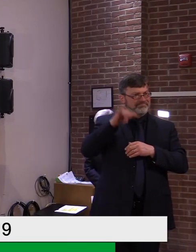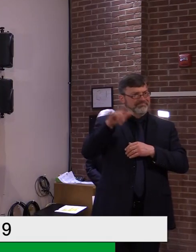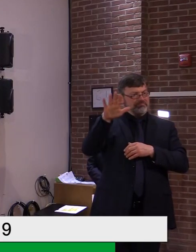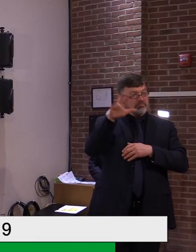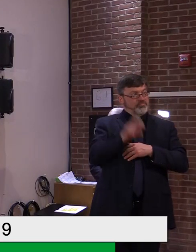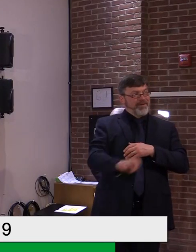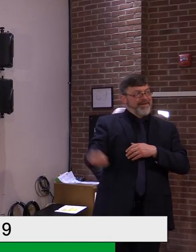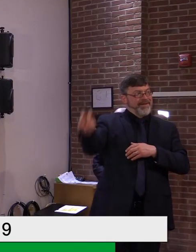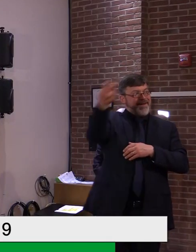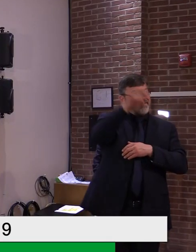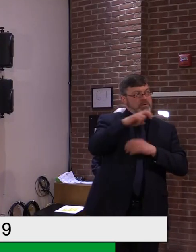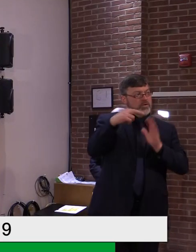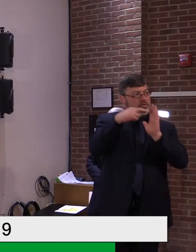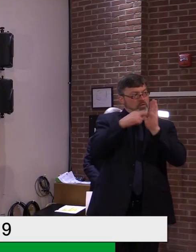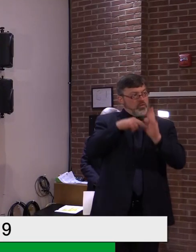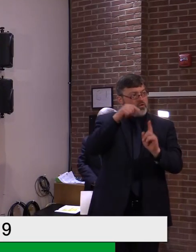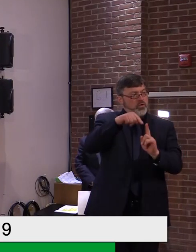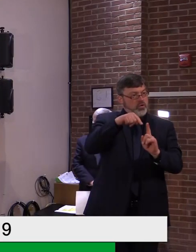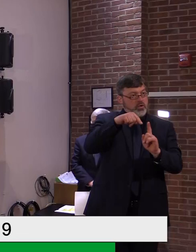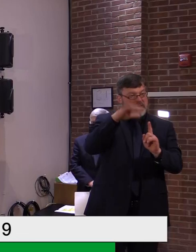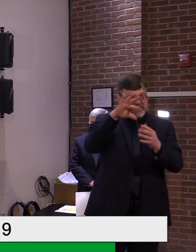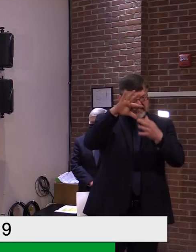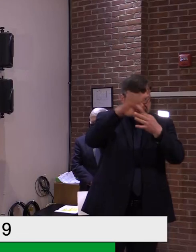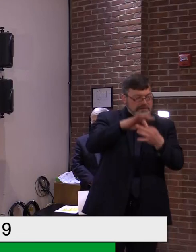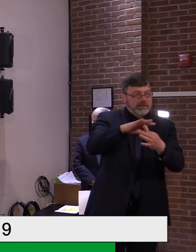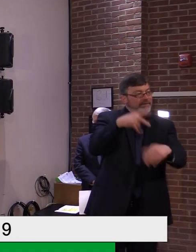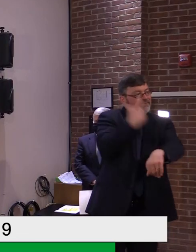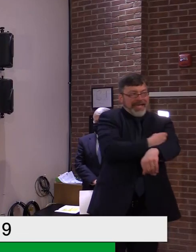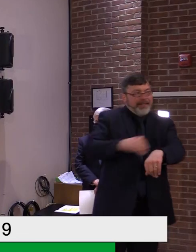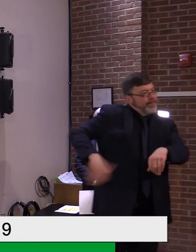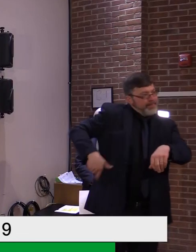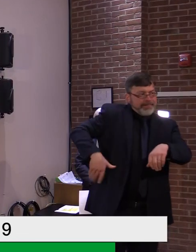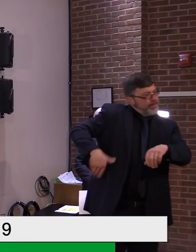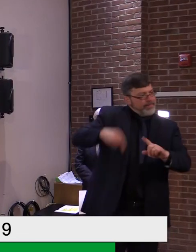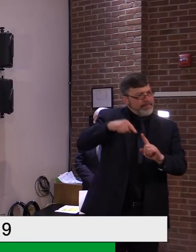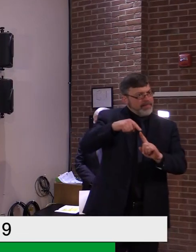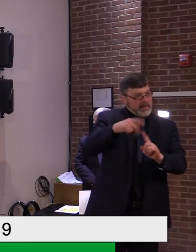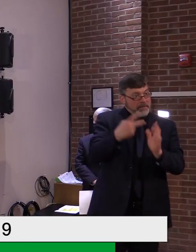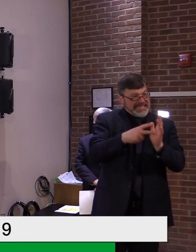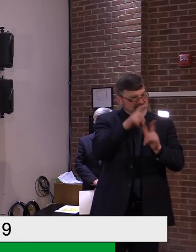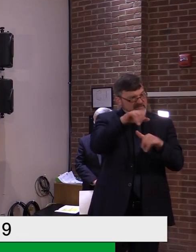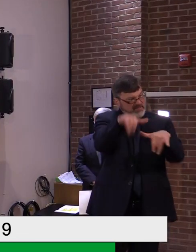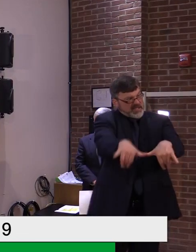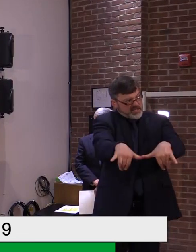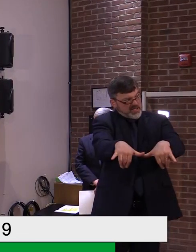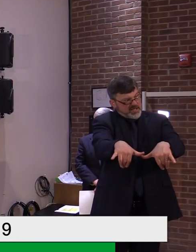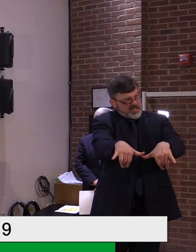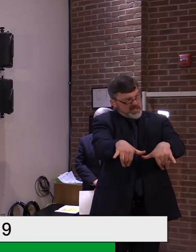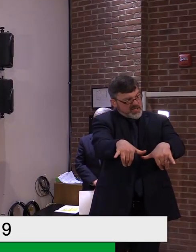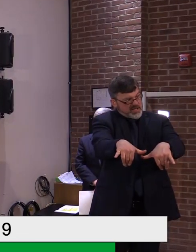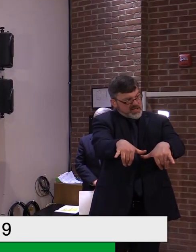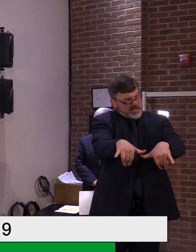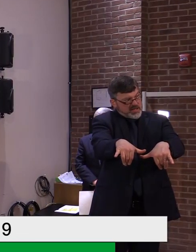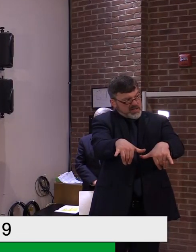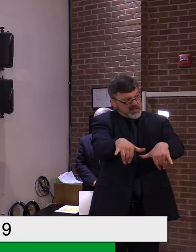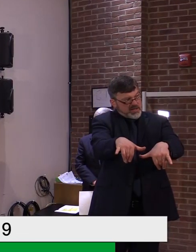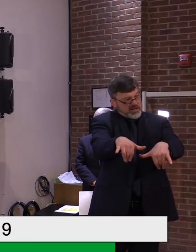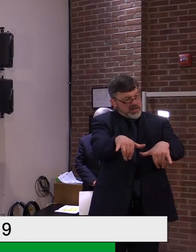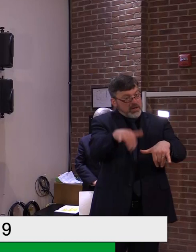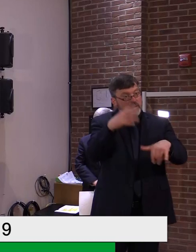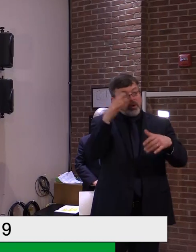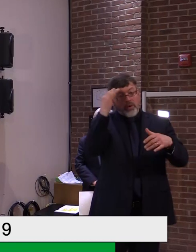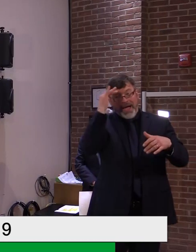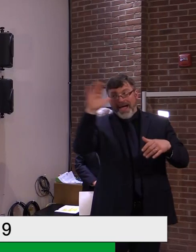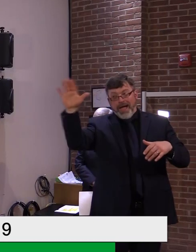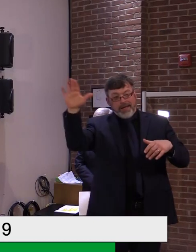in place even as cases and certainly deaths decline? I mean, in other words, is the rule going to remain in